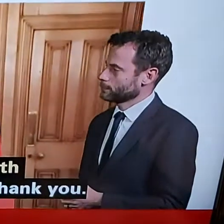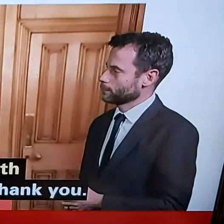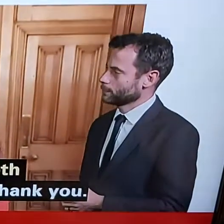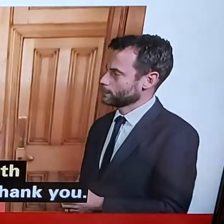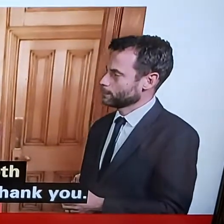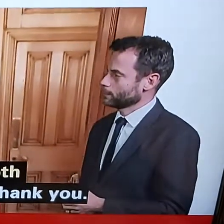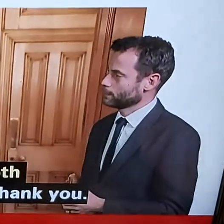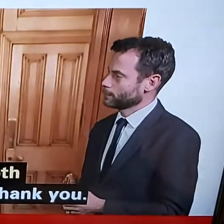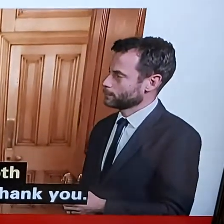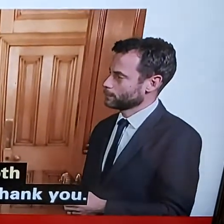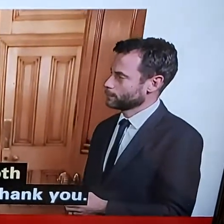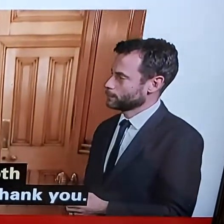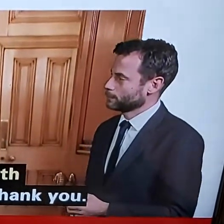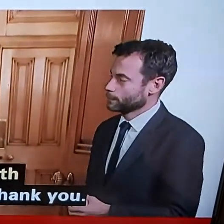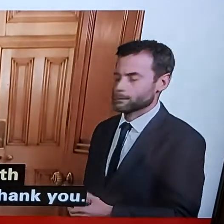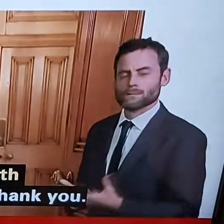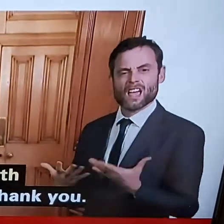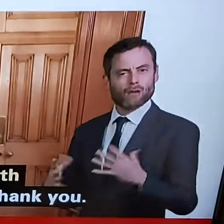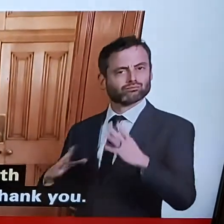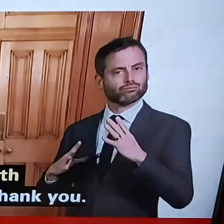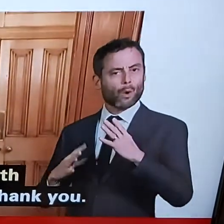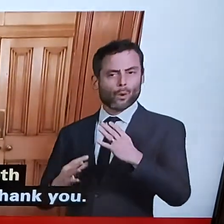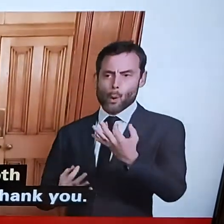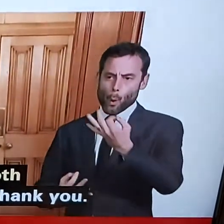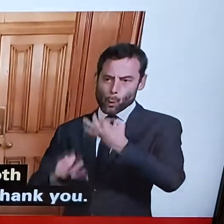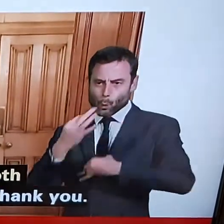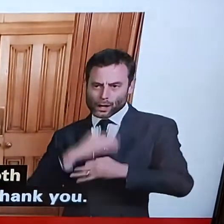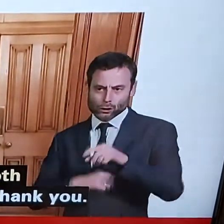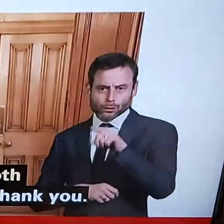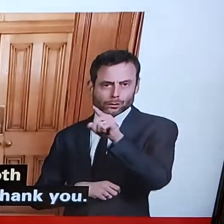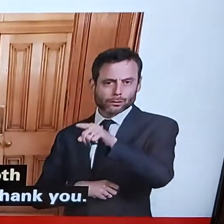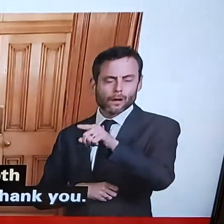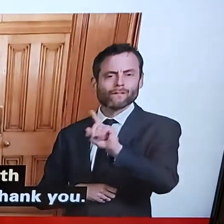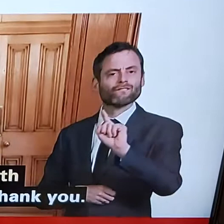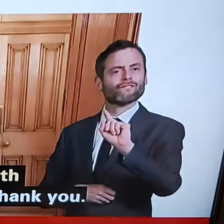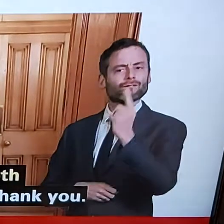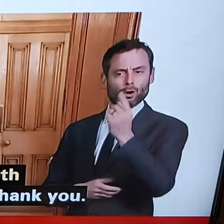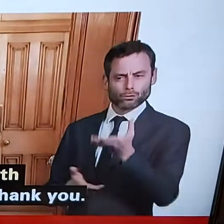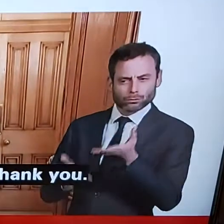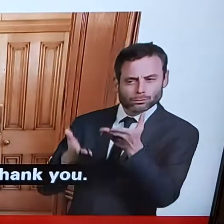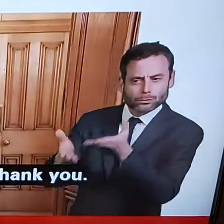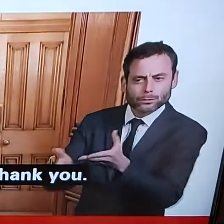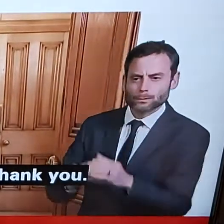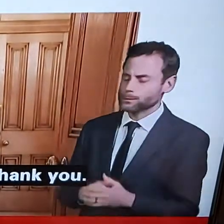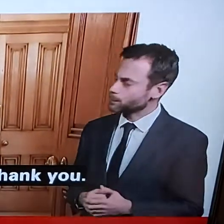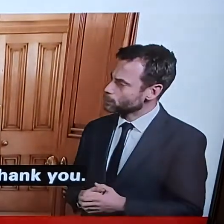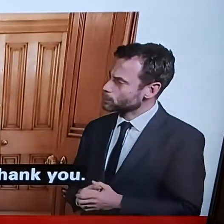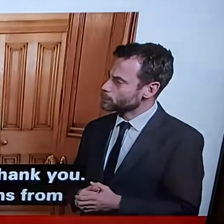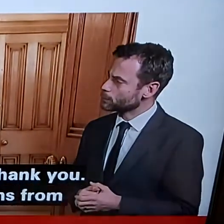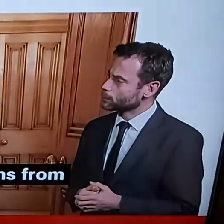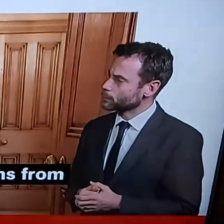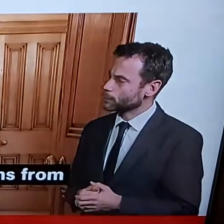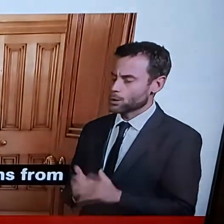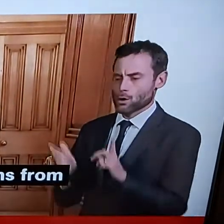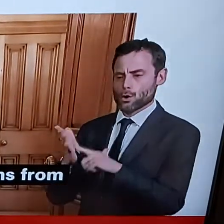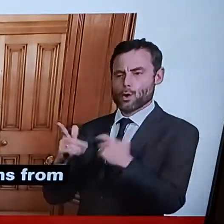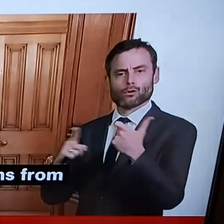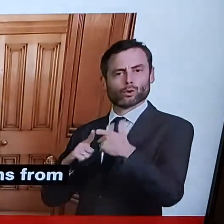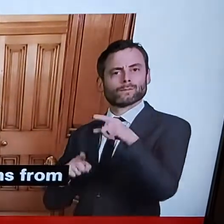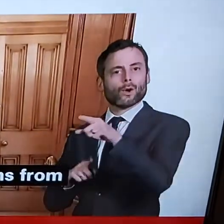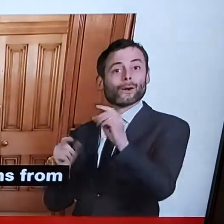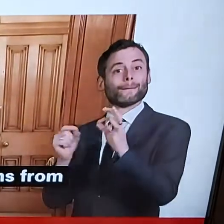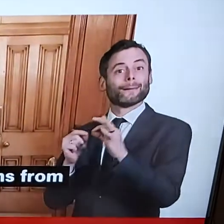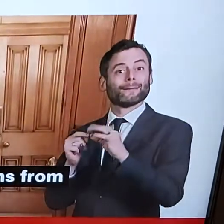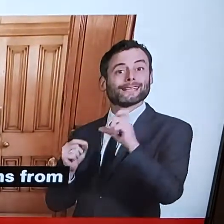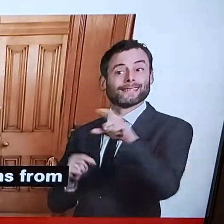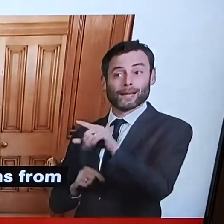if we can take some questions from the media, turning first to Laura Kuenssberg from the